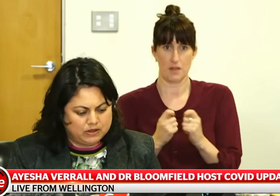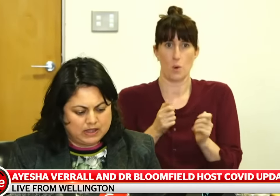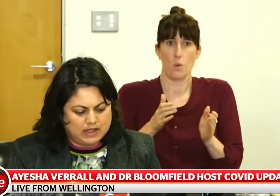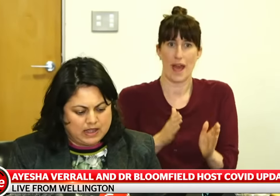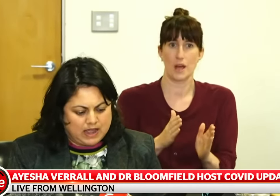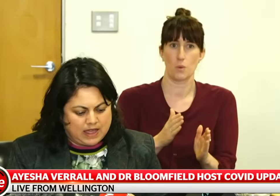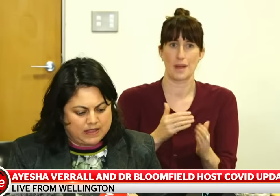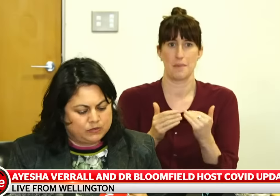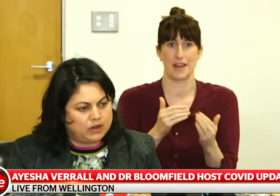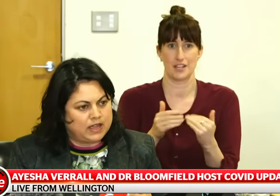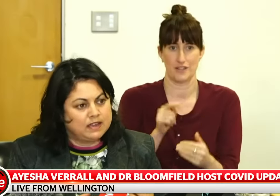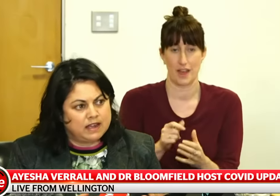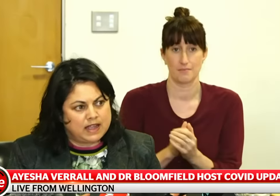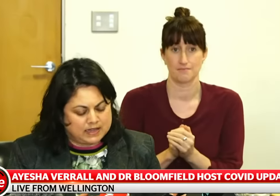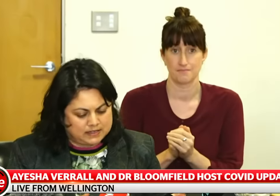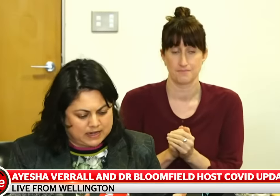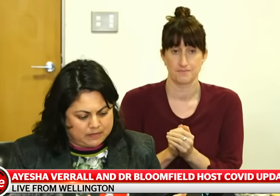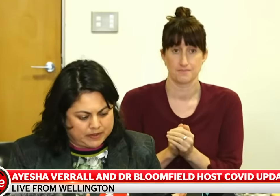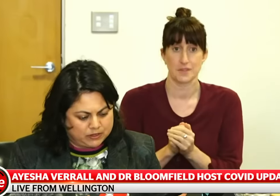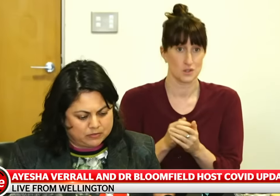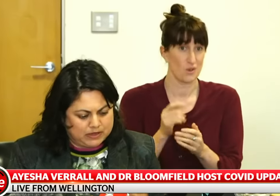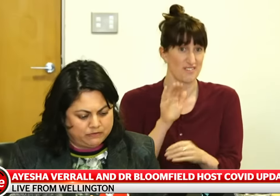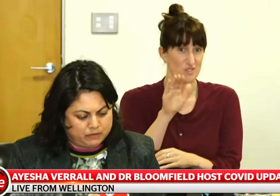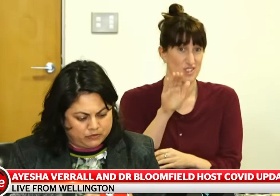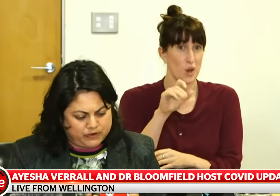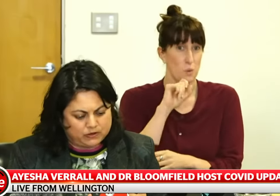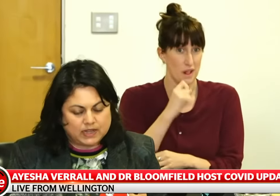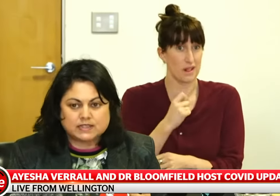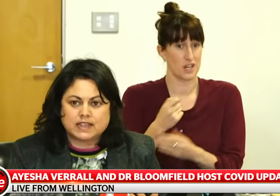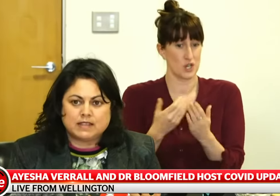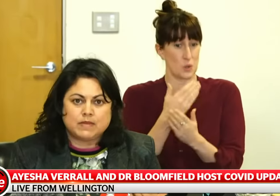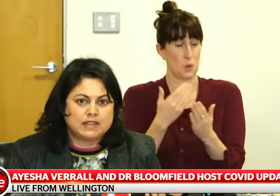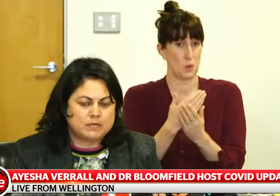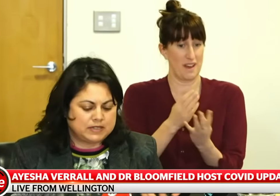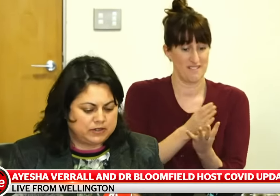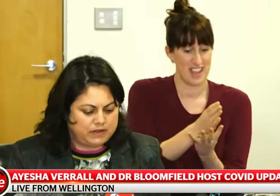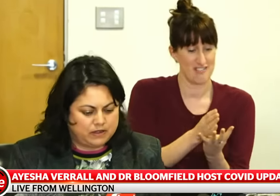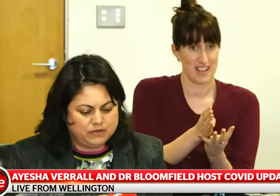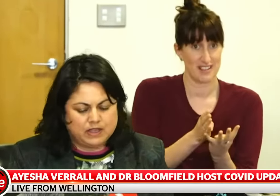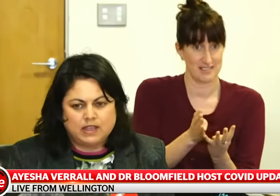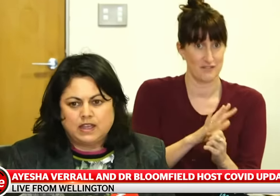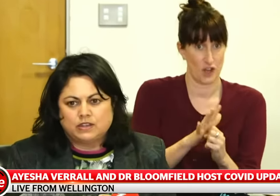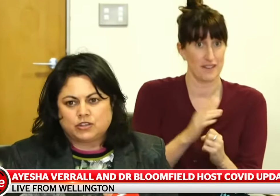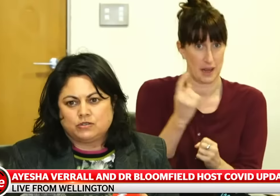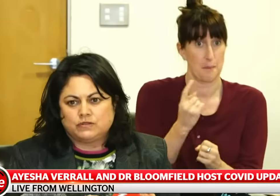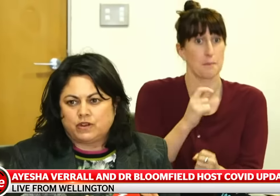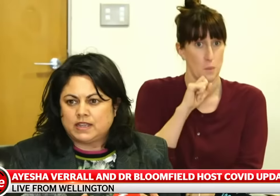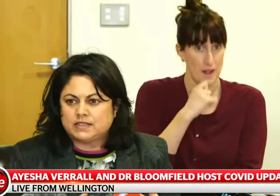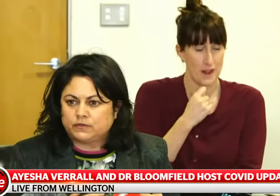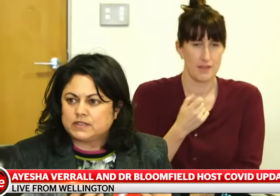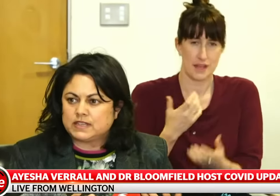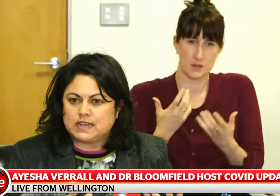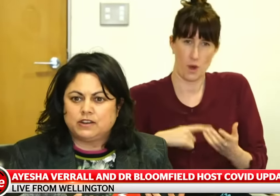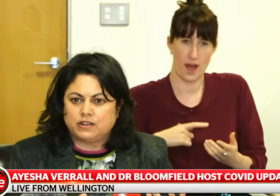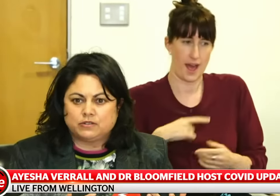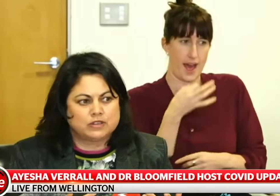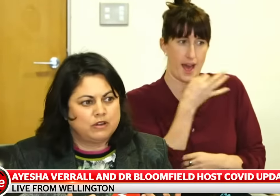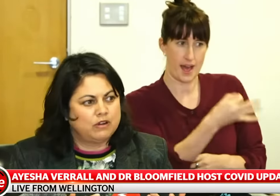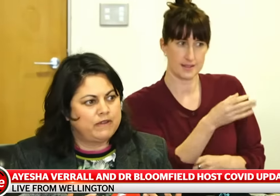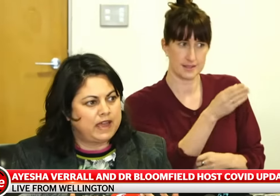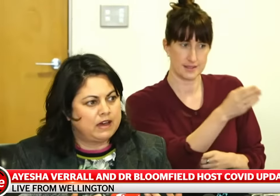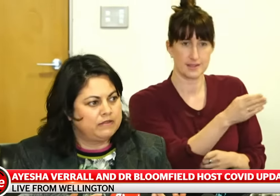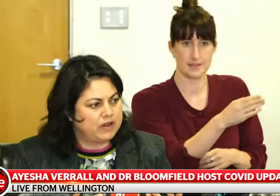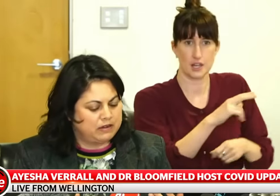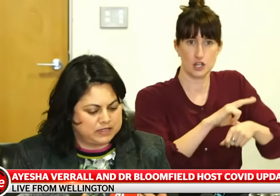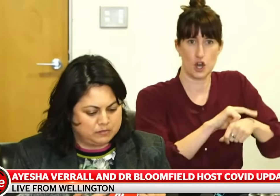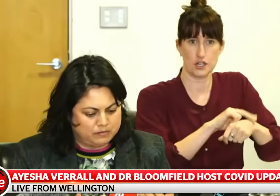go. And that's why I asked Dr. Bloomfield and his team at the Ministry of Health to devise different scenarios